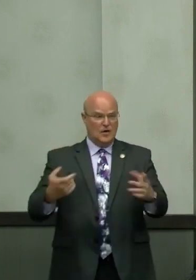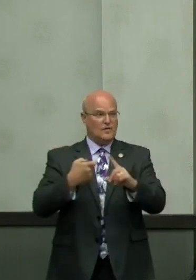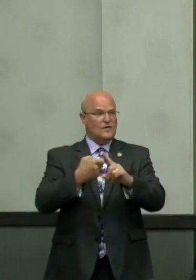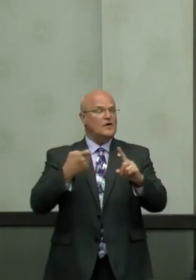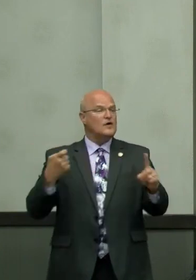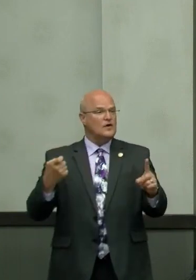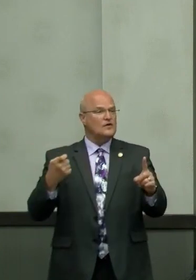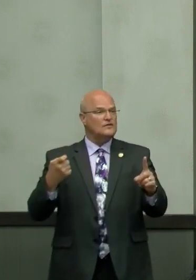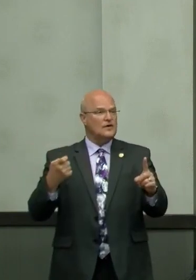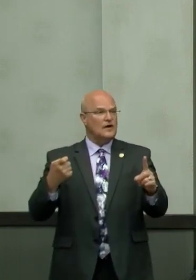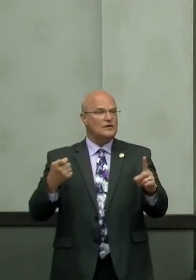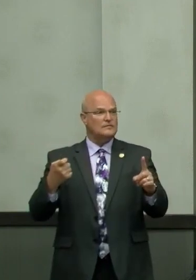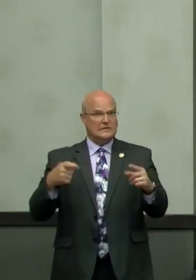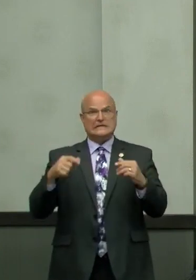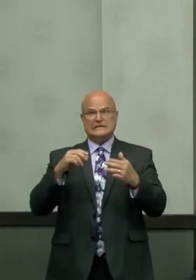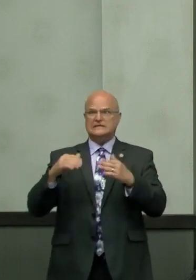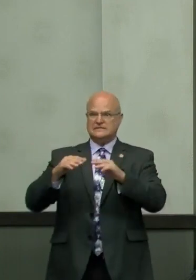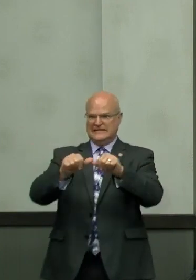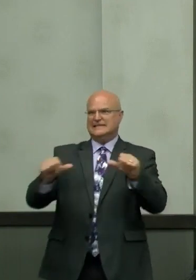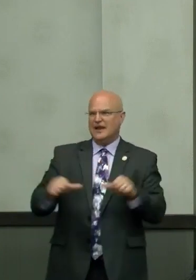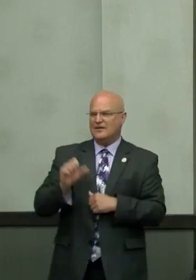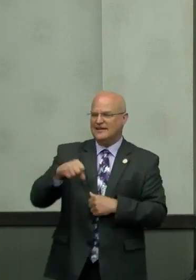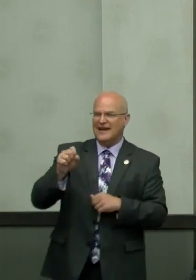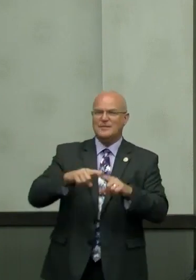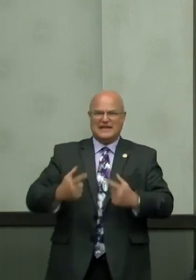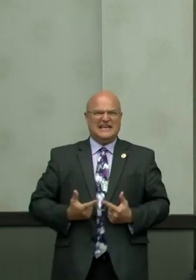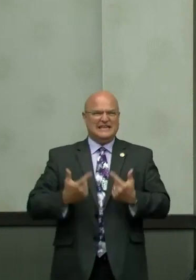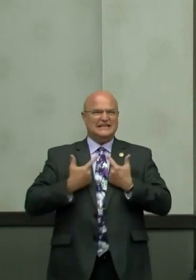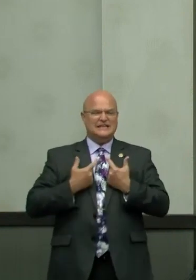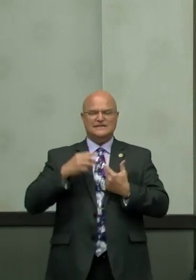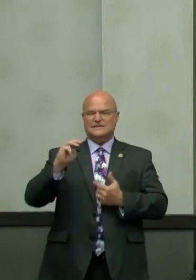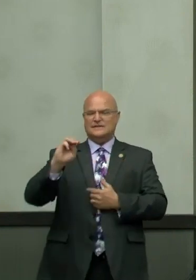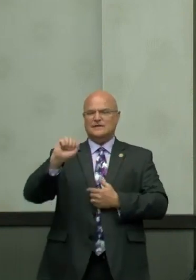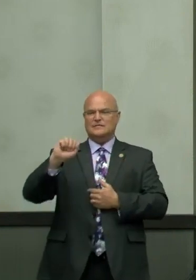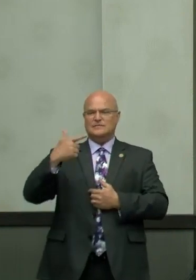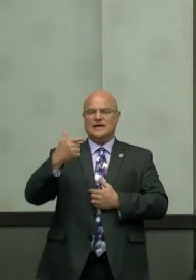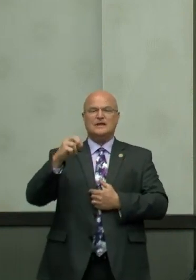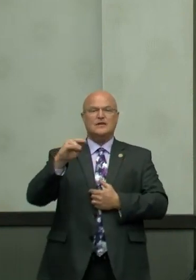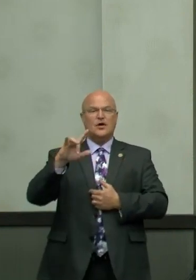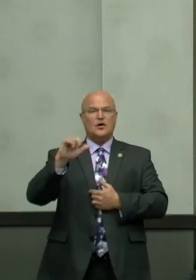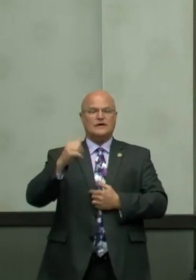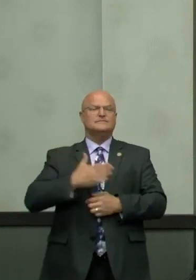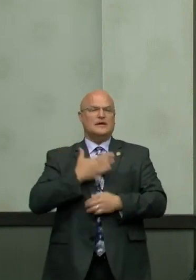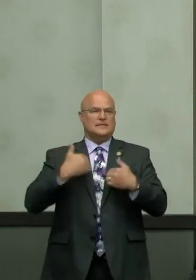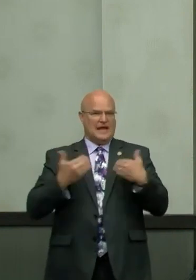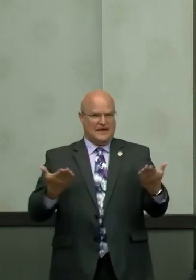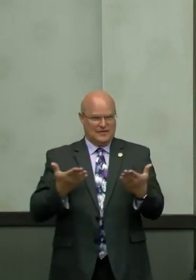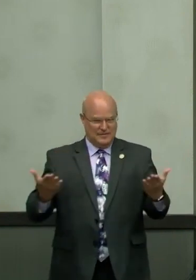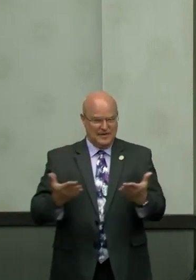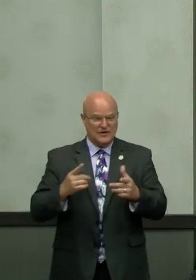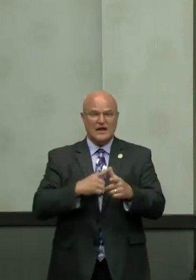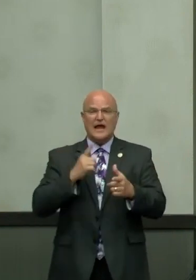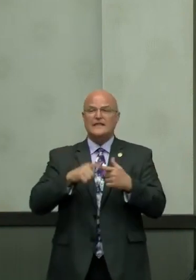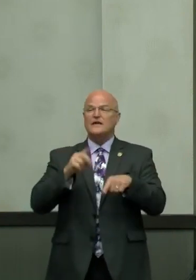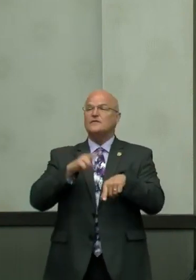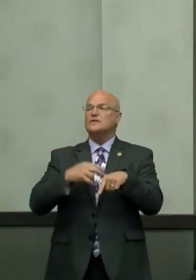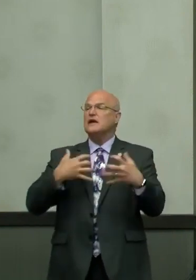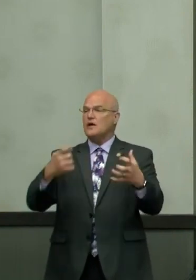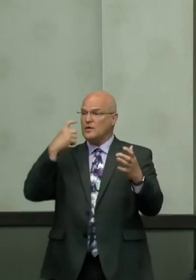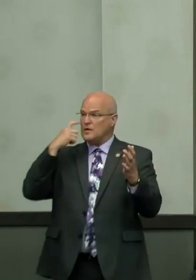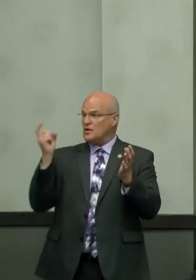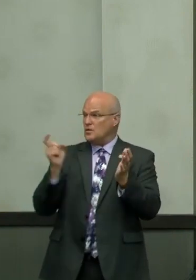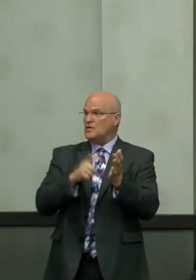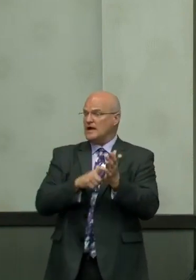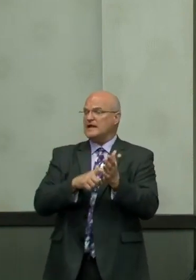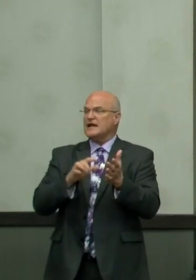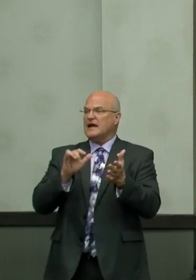from, which this is his territory, but he lives in Magnolia, and glad to have him here. And then, of course, I want to